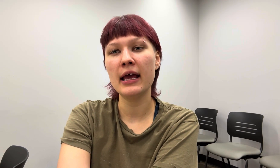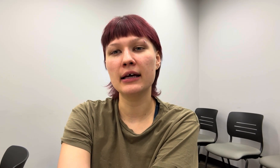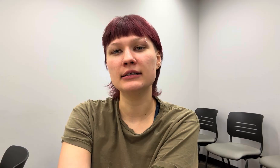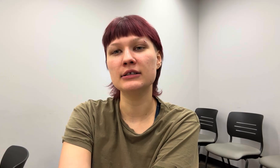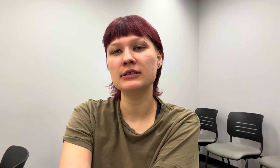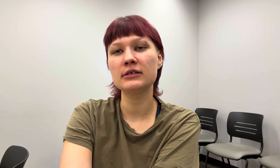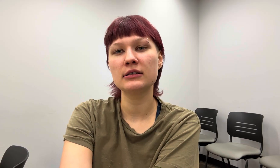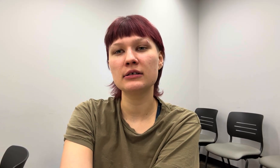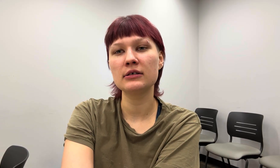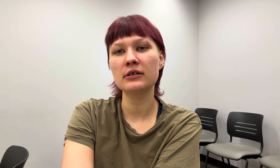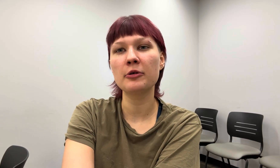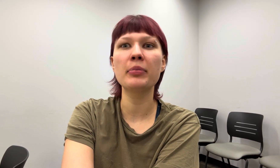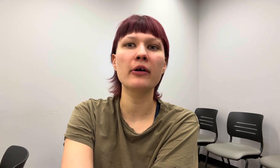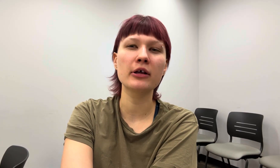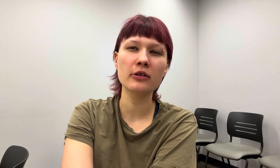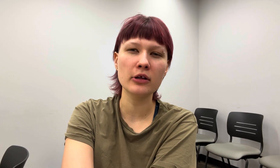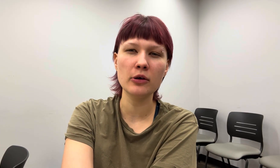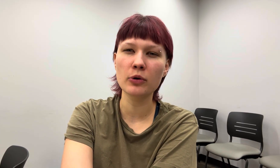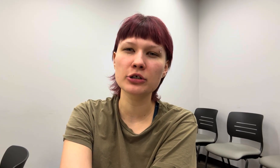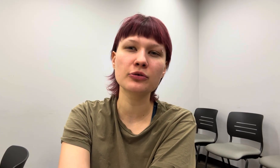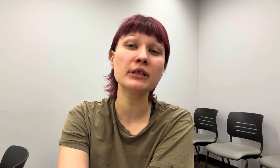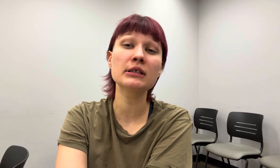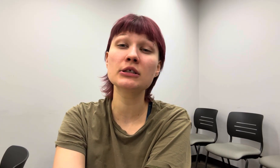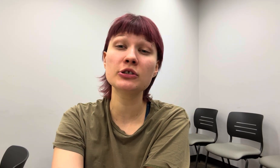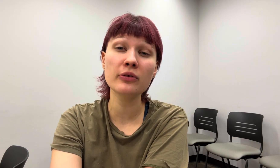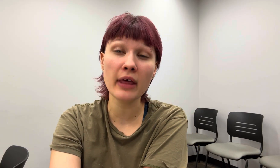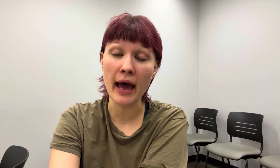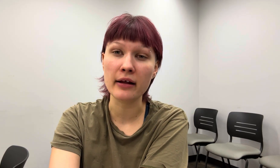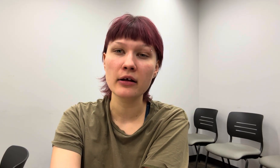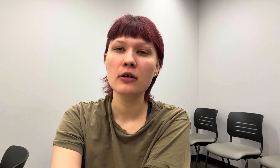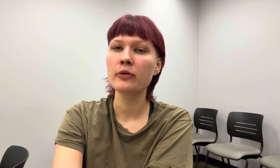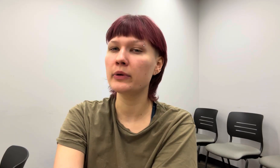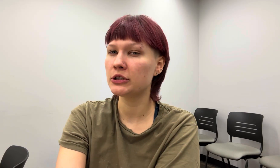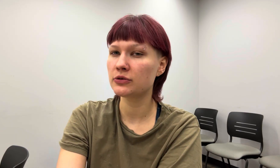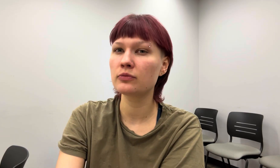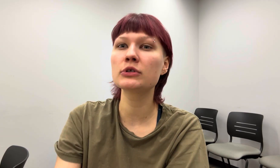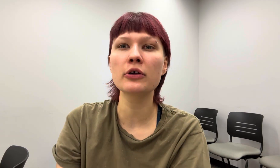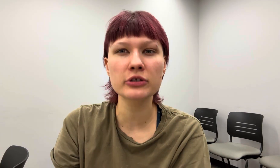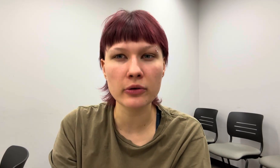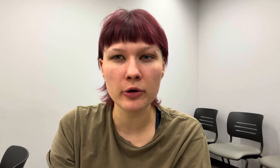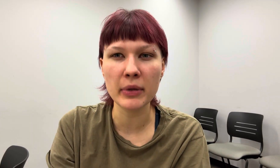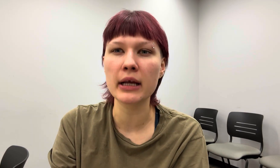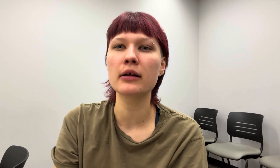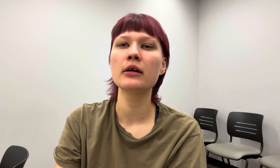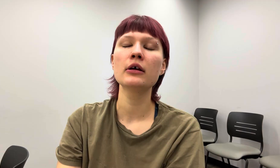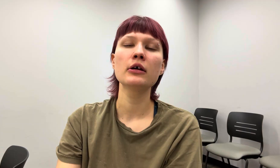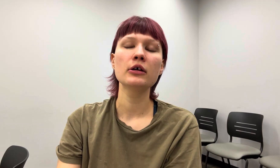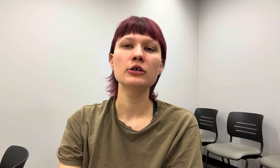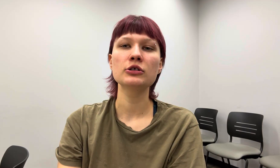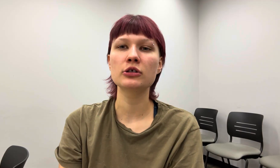and comparing the word choices to that, which was also omitted. So